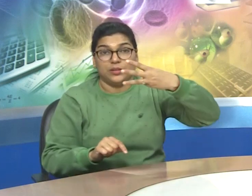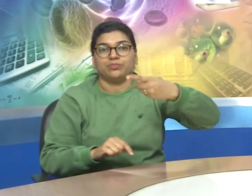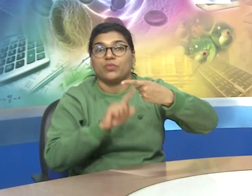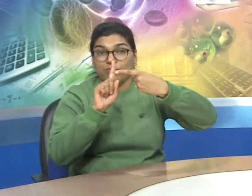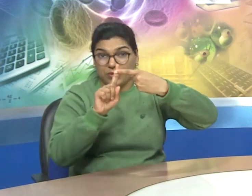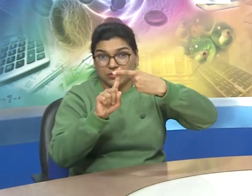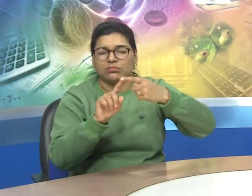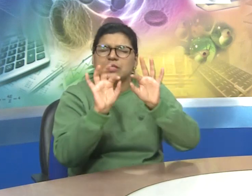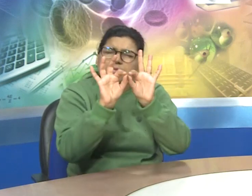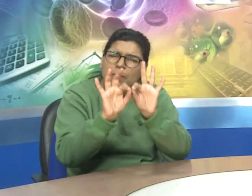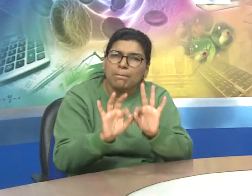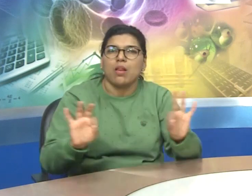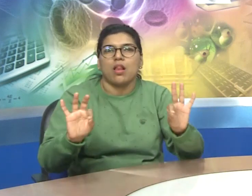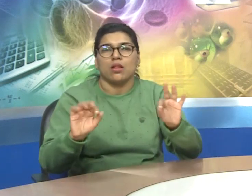is simplicity.